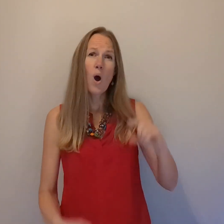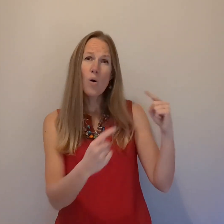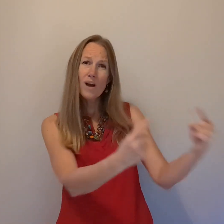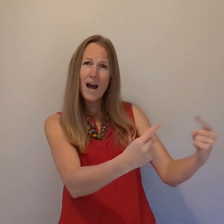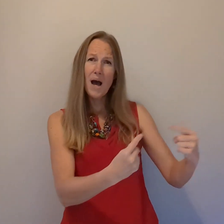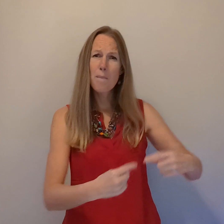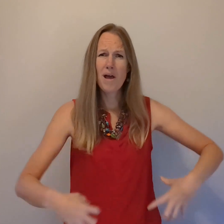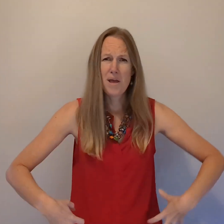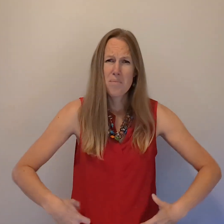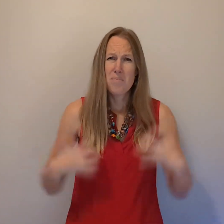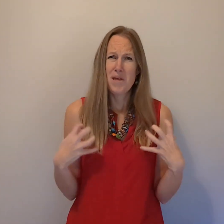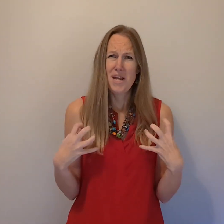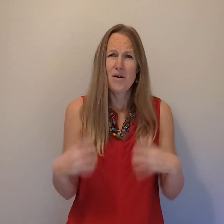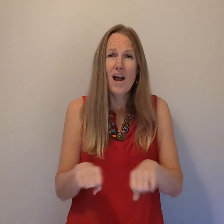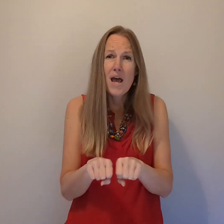Oh, come, bitter and